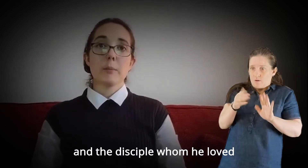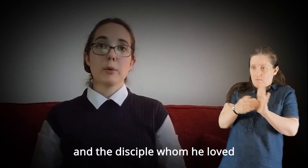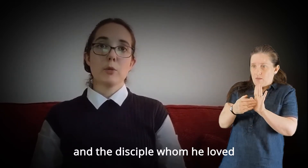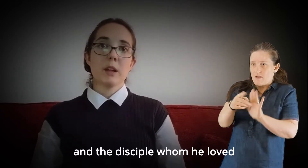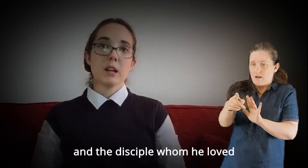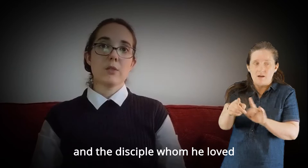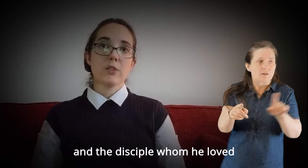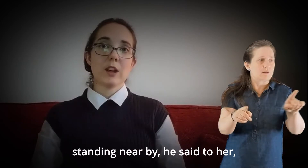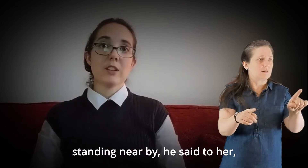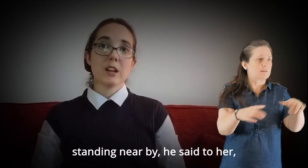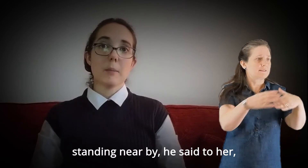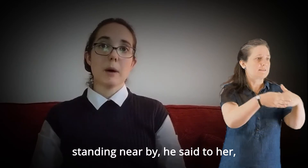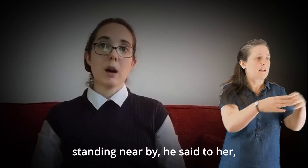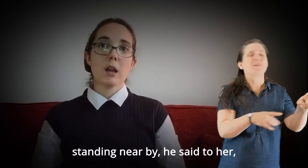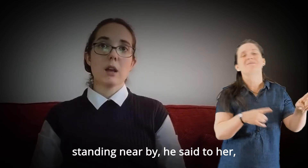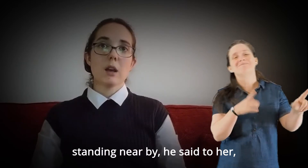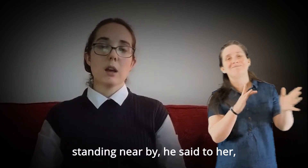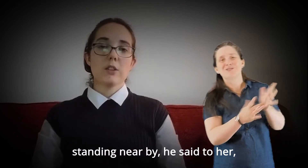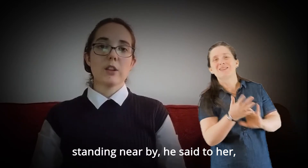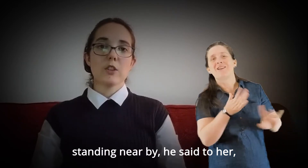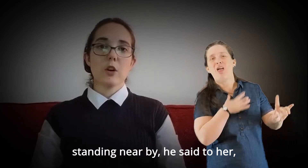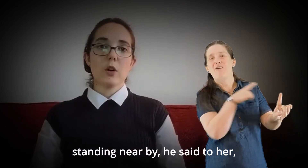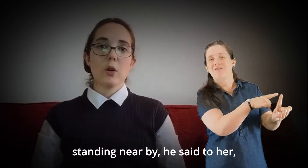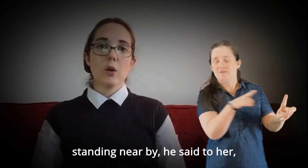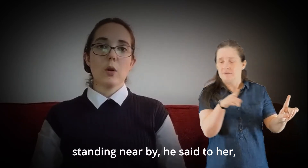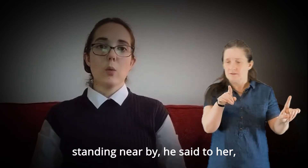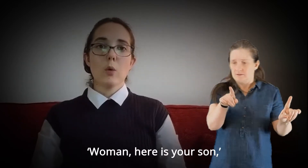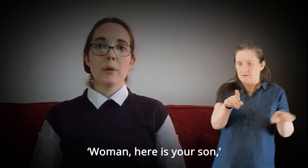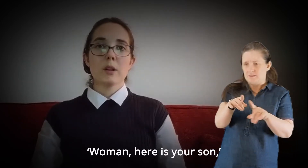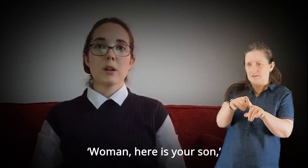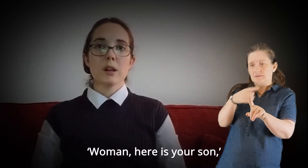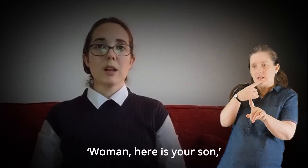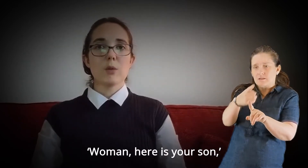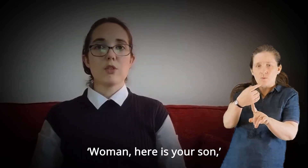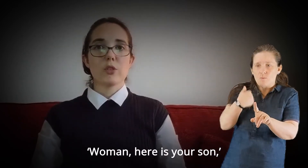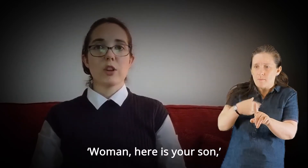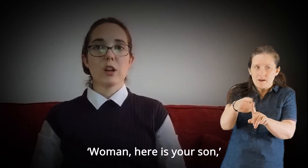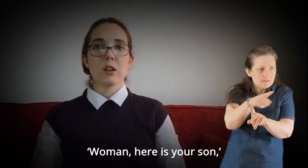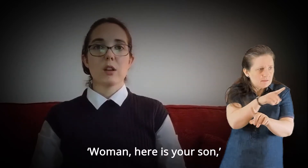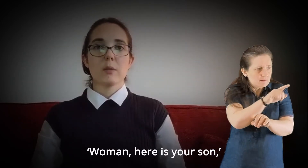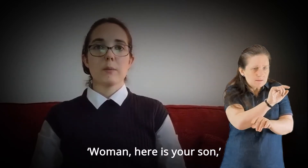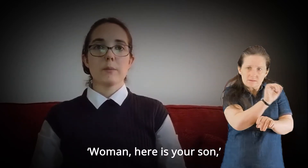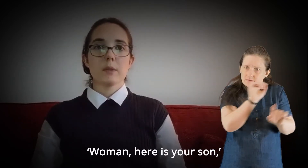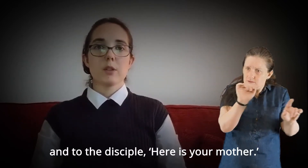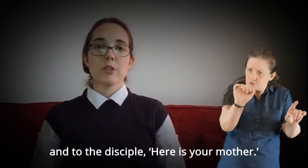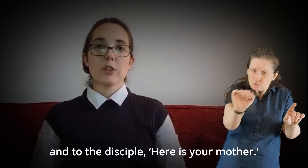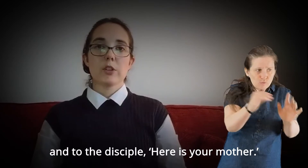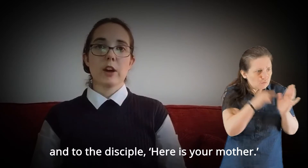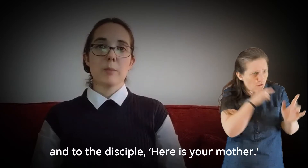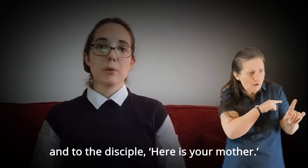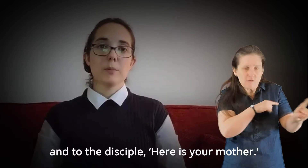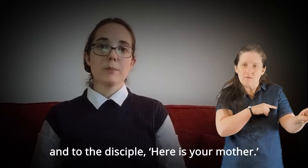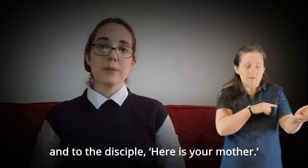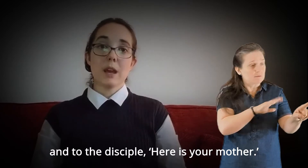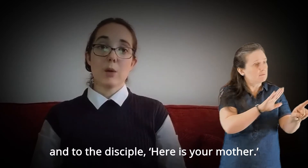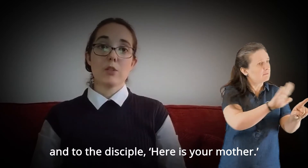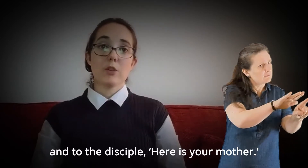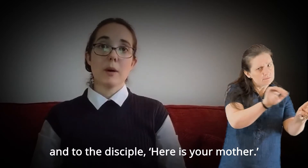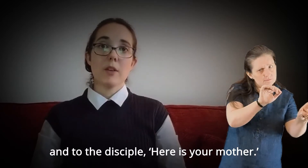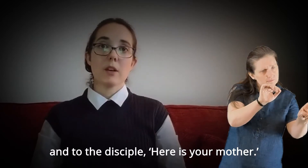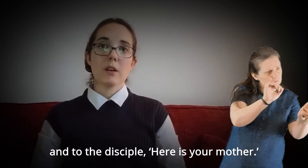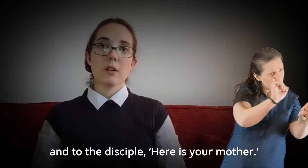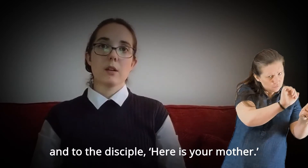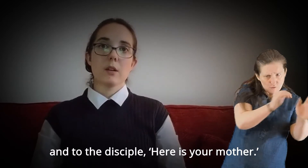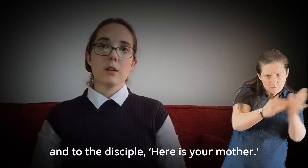the disciple whom he loved standing nearby, he said to her, "Woman, here is your son." And to the disciple, "Here